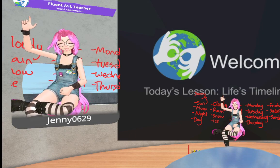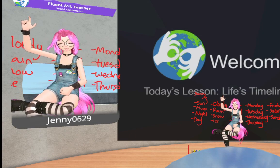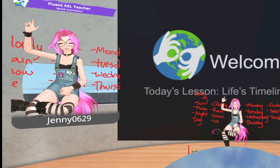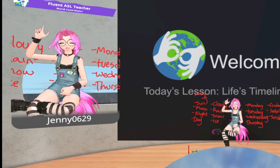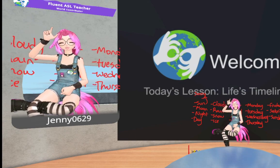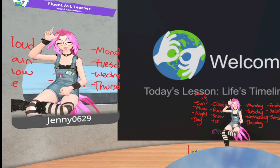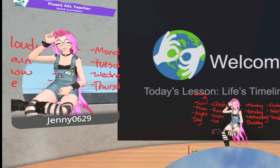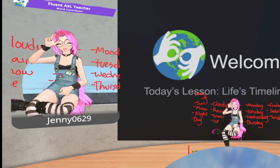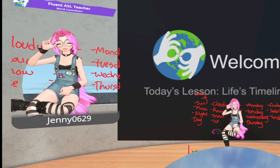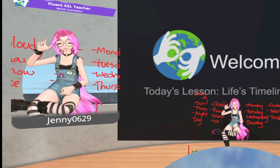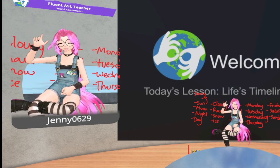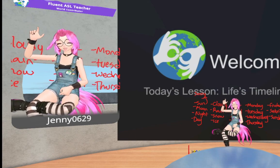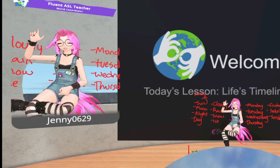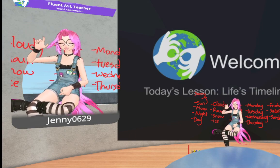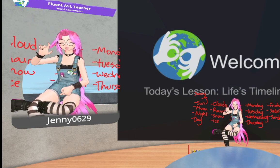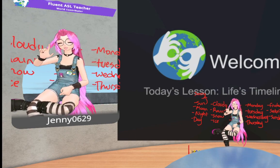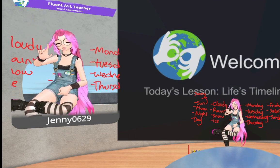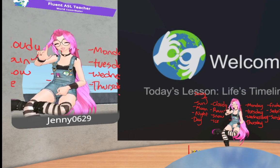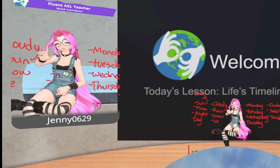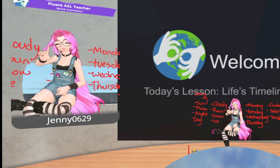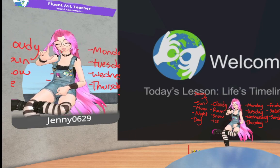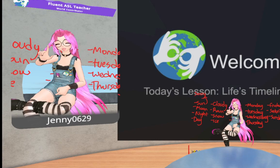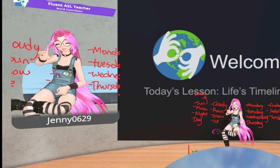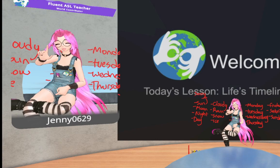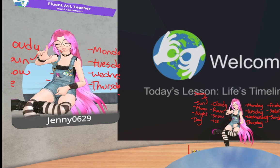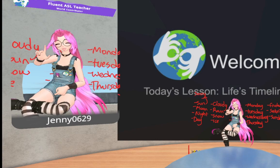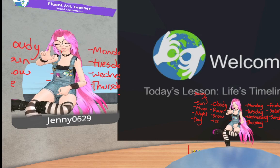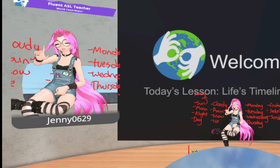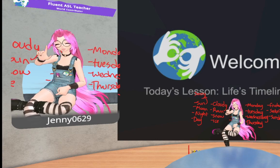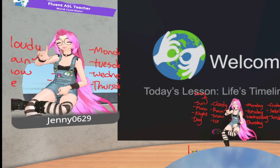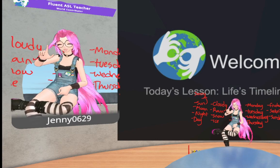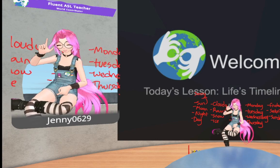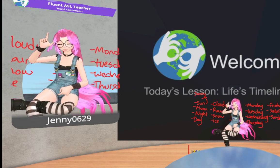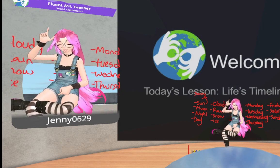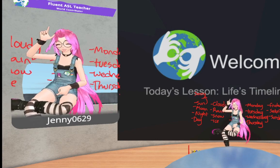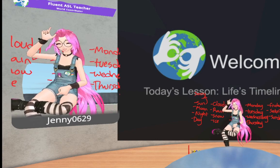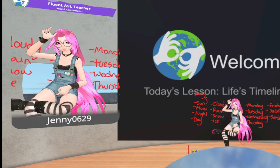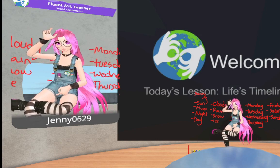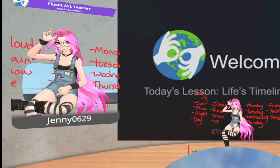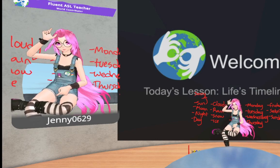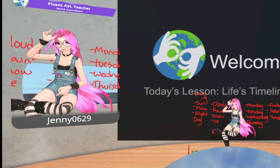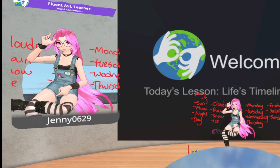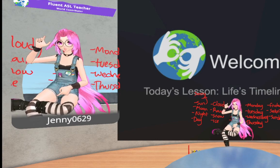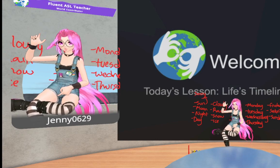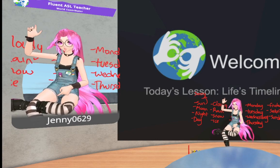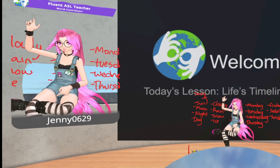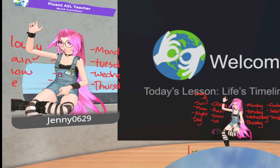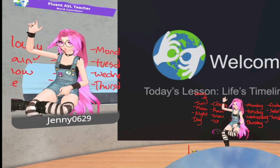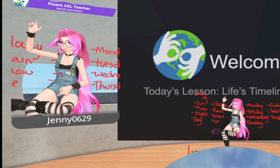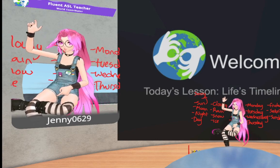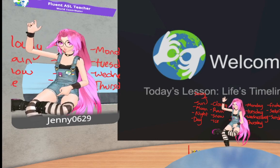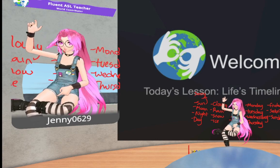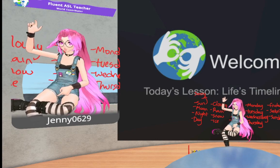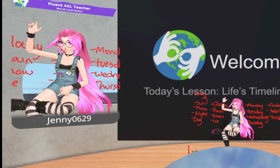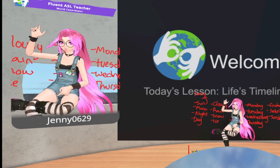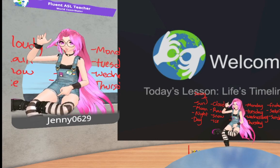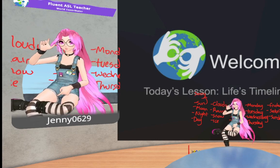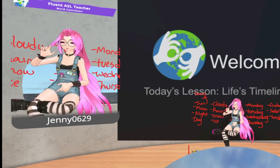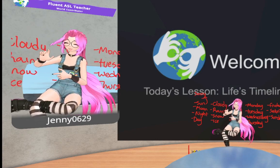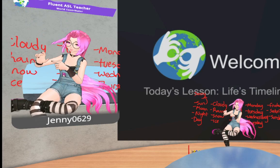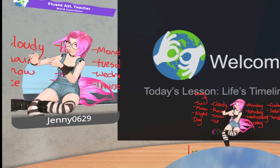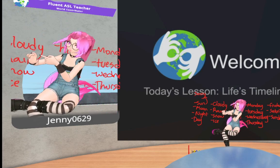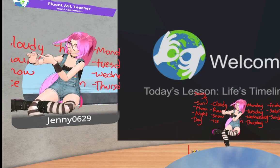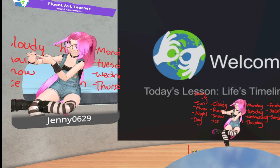up here as well and go out. So in VR, you're going to do an L hand. Yeah, perfect. So do the letter L because that's the